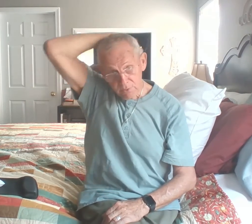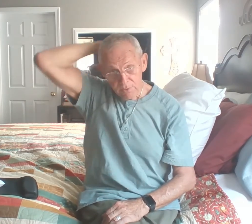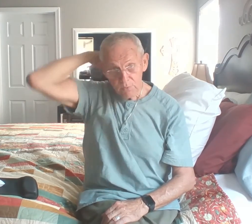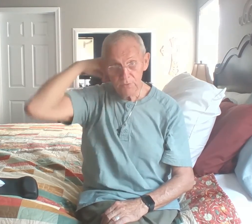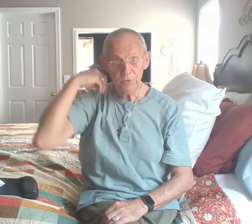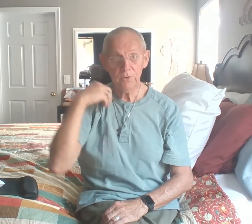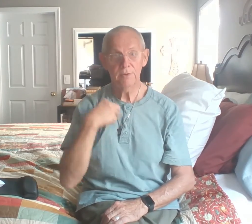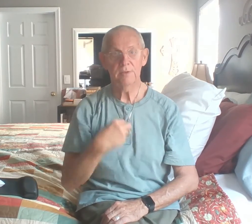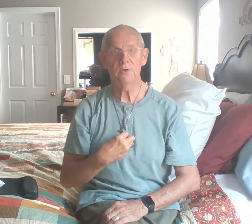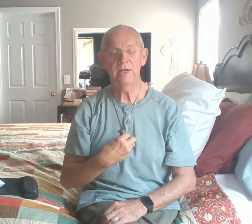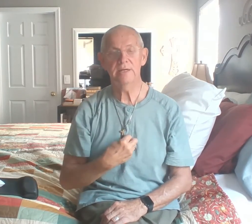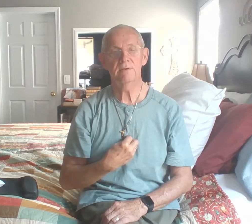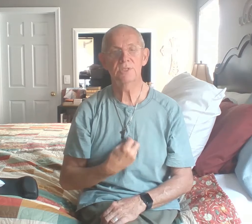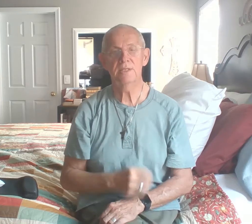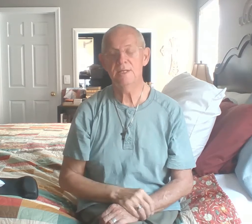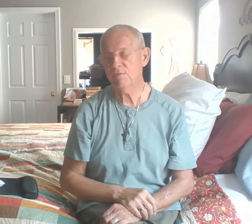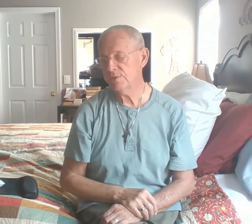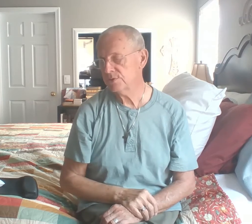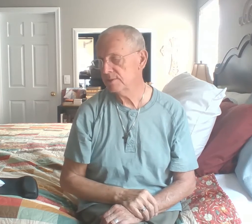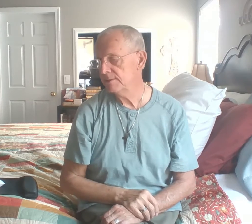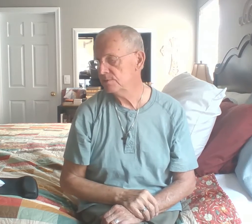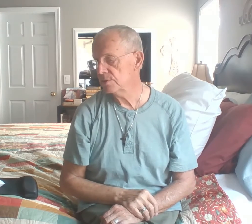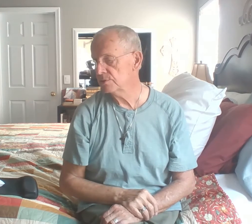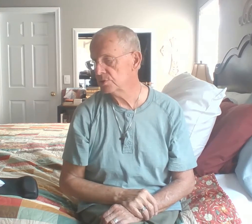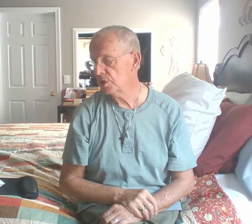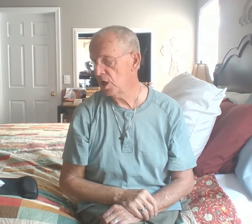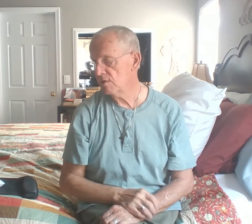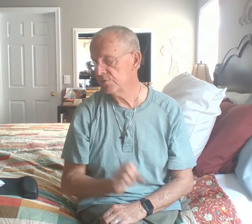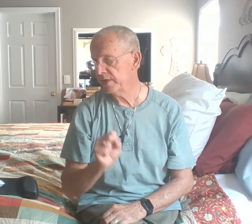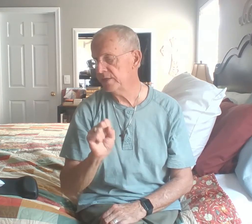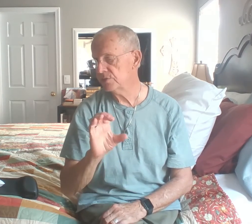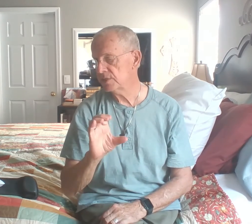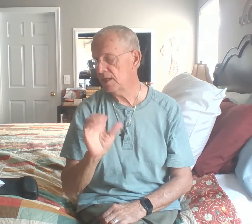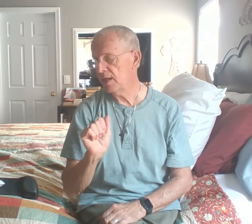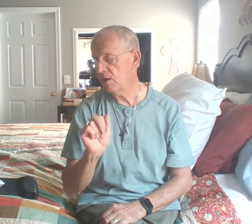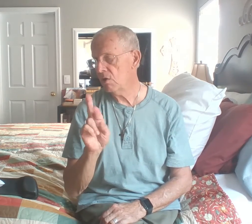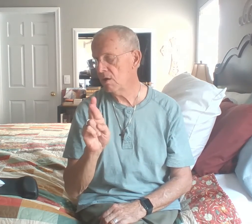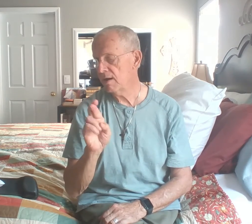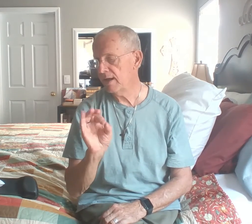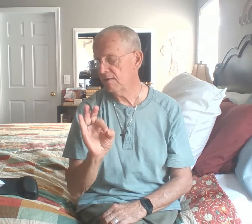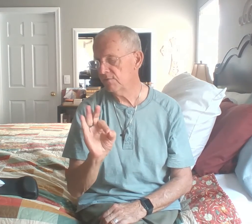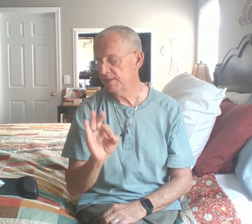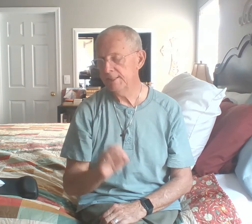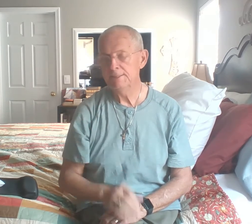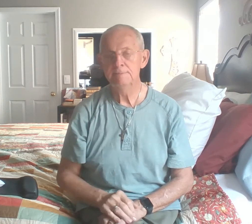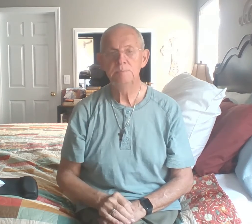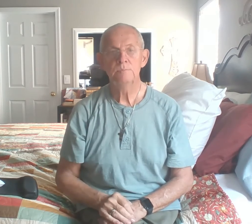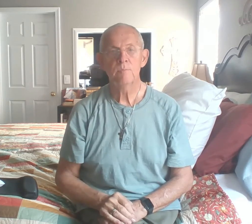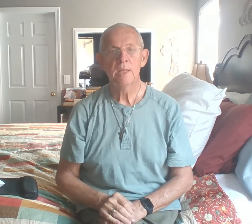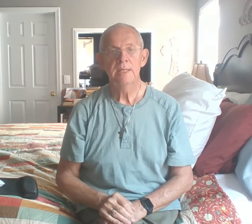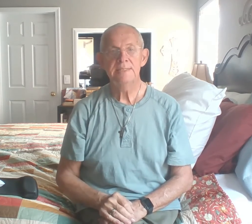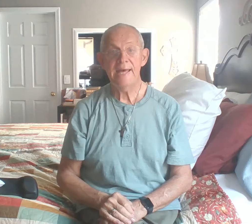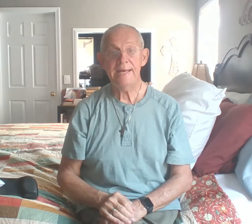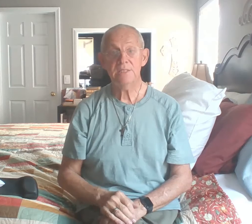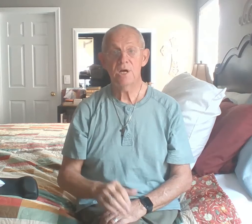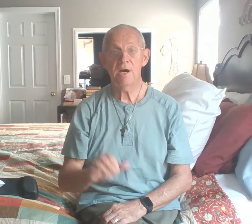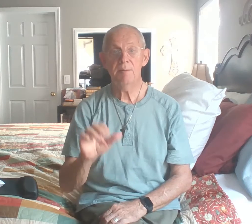with your, okay, you see the difference? So scarf, S-C-A-R-F. Tank top